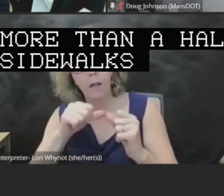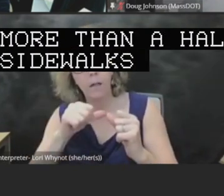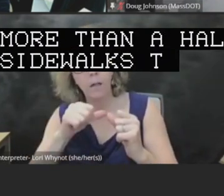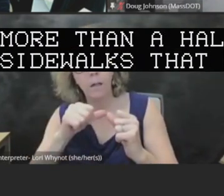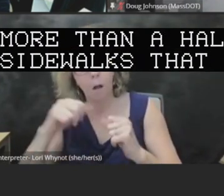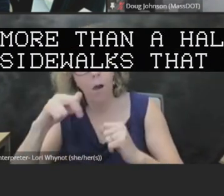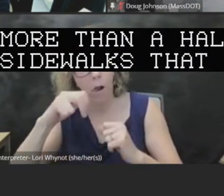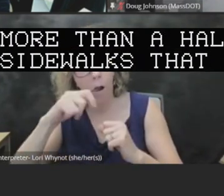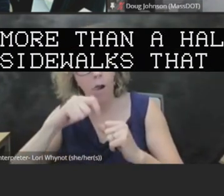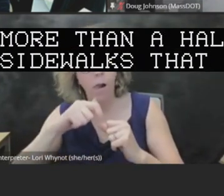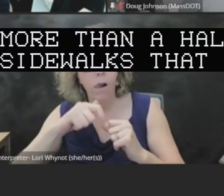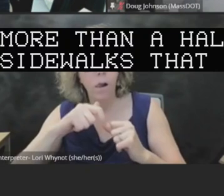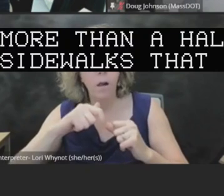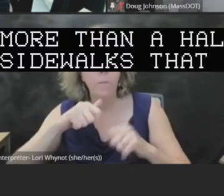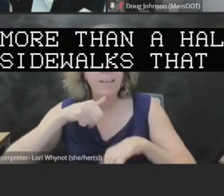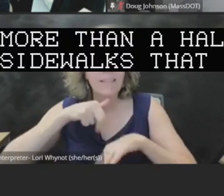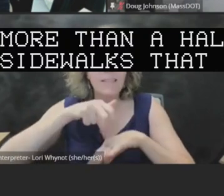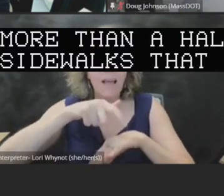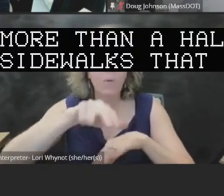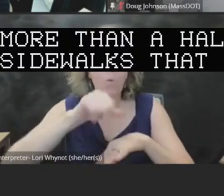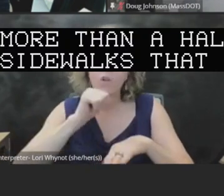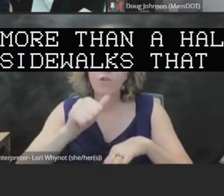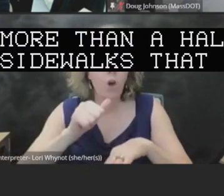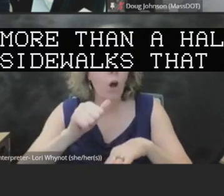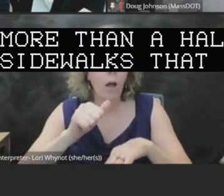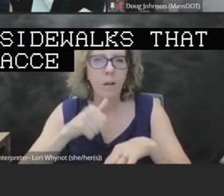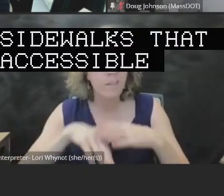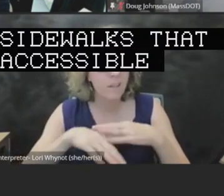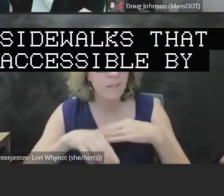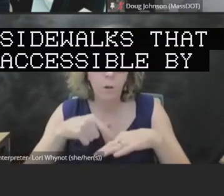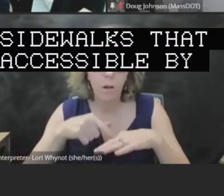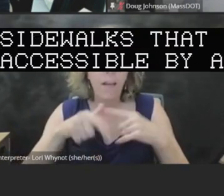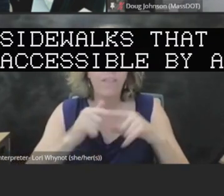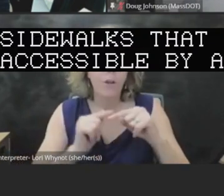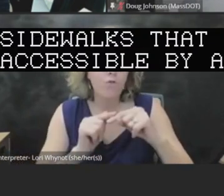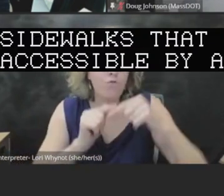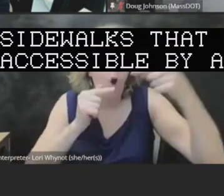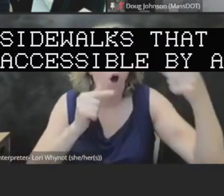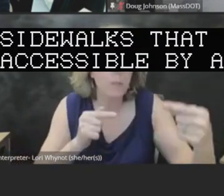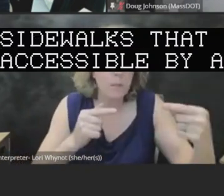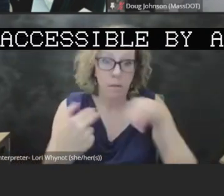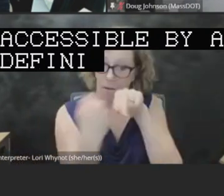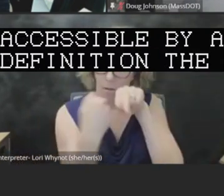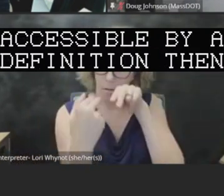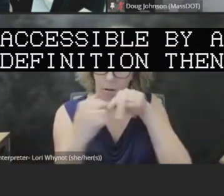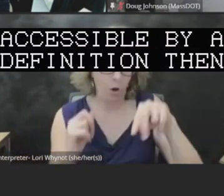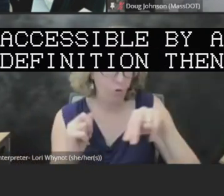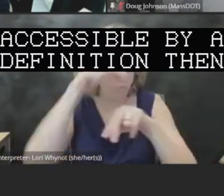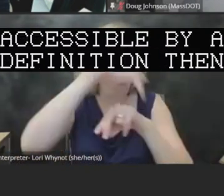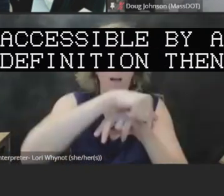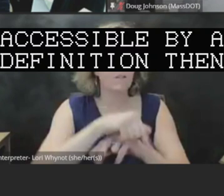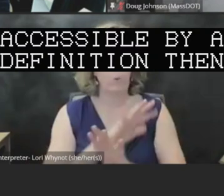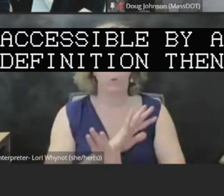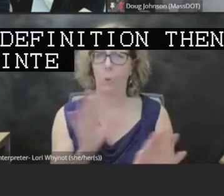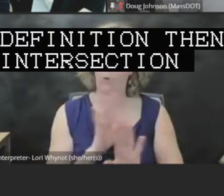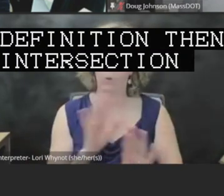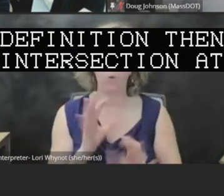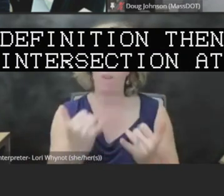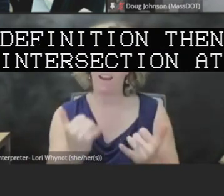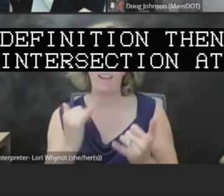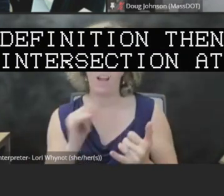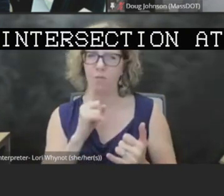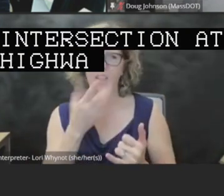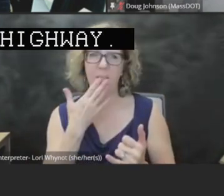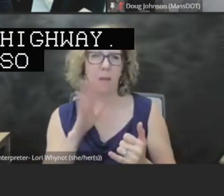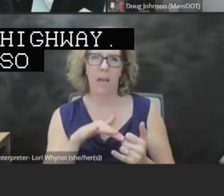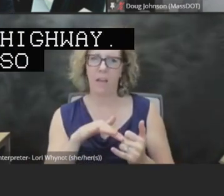any generous definition, and then crossing that intersection at Providence Highway. So this will certainly